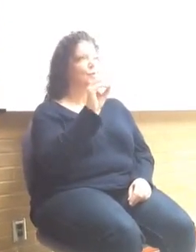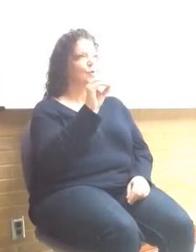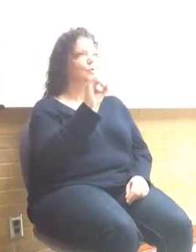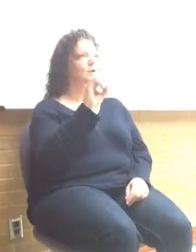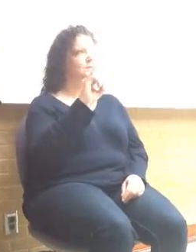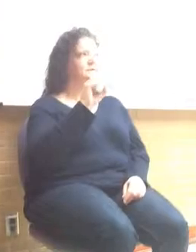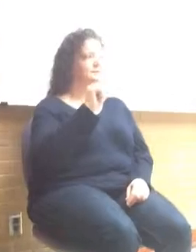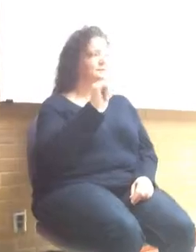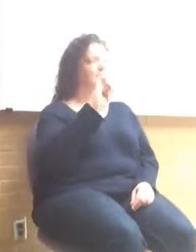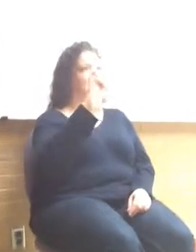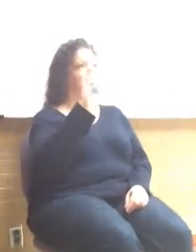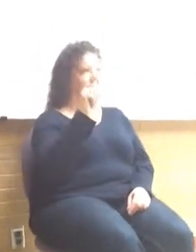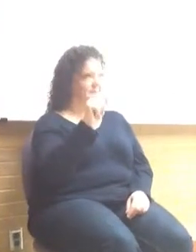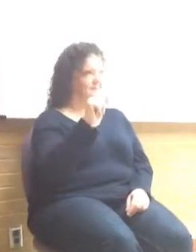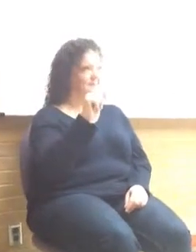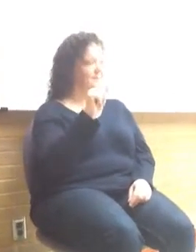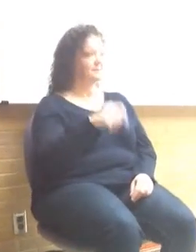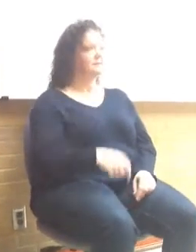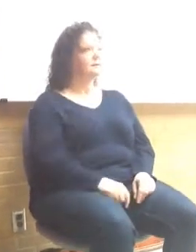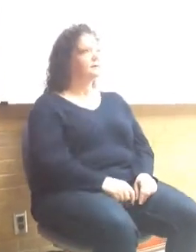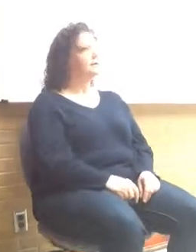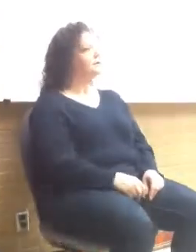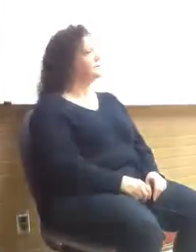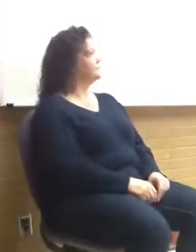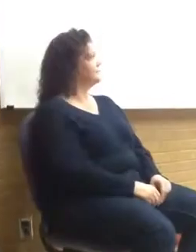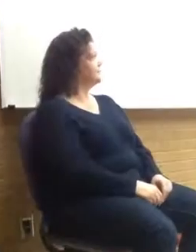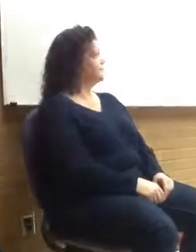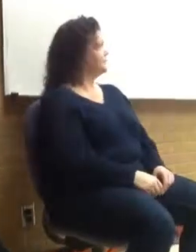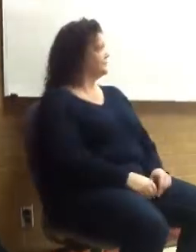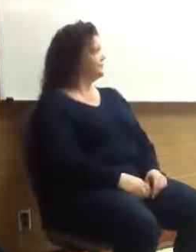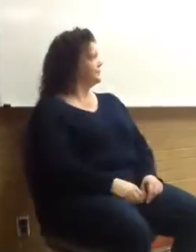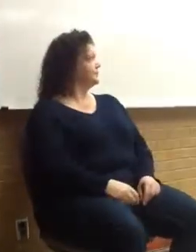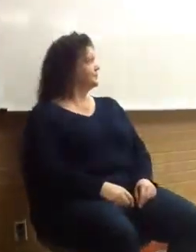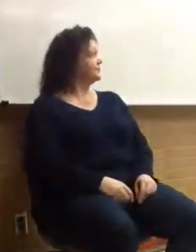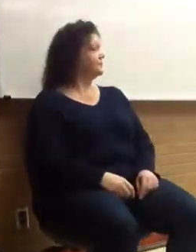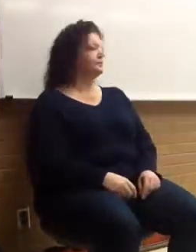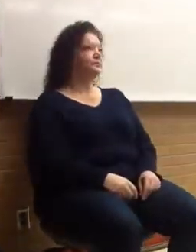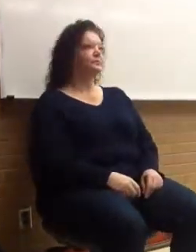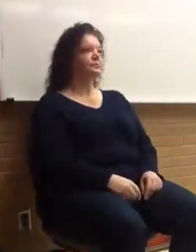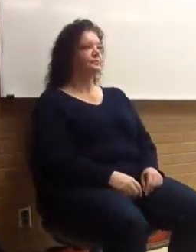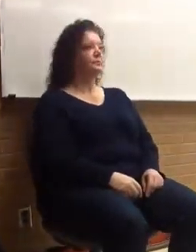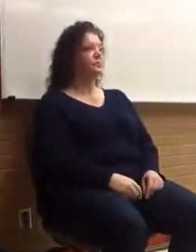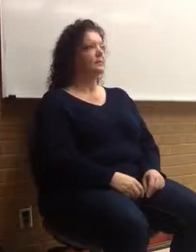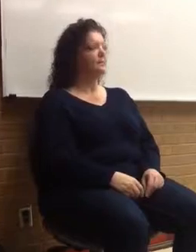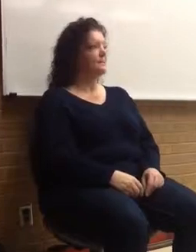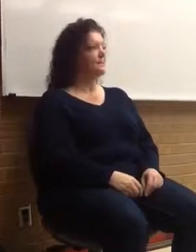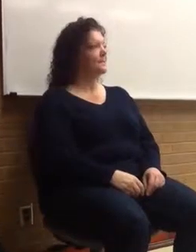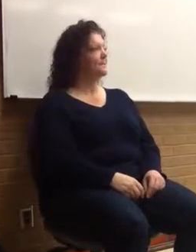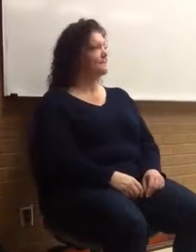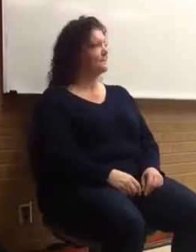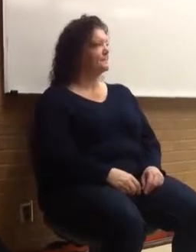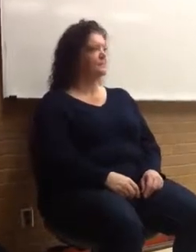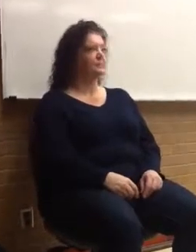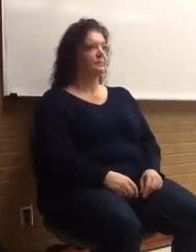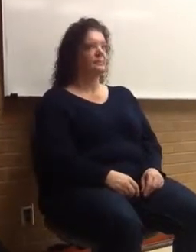3 is the quotient. Okay, now since all your friends chipped in and told you